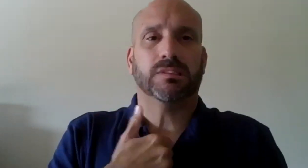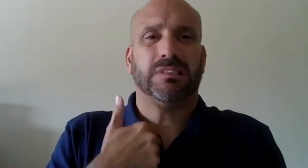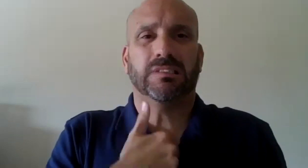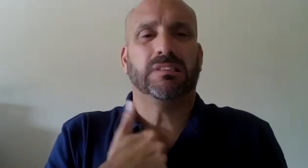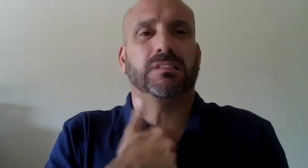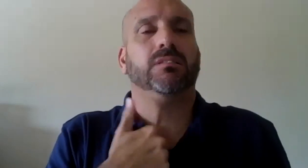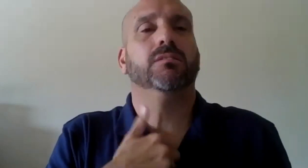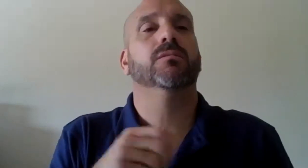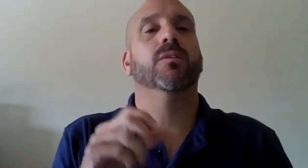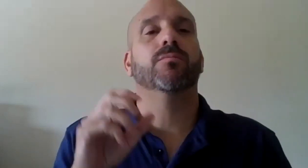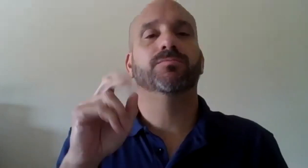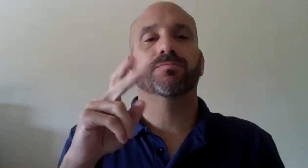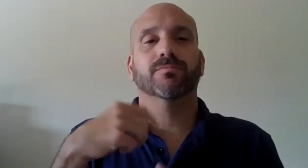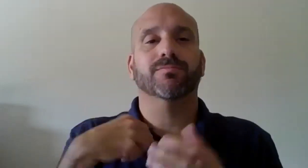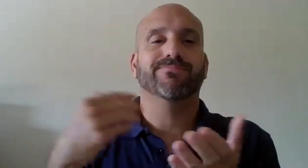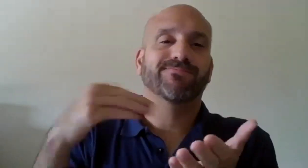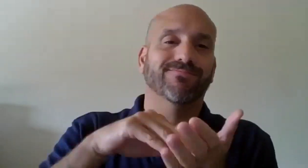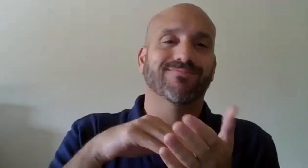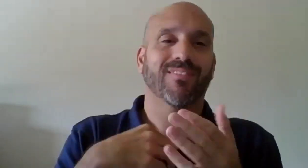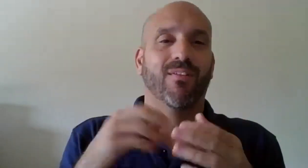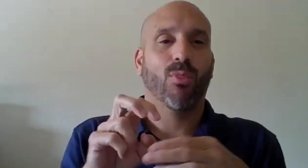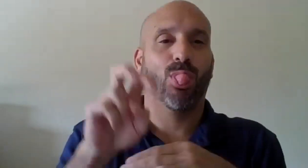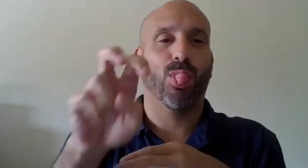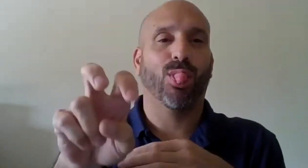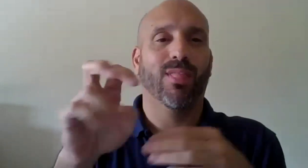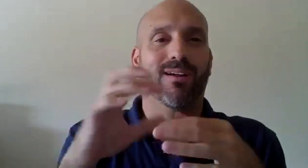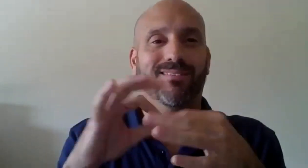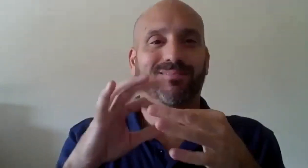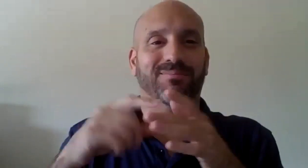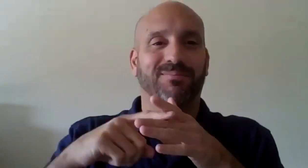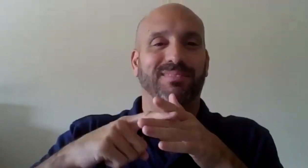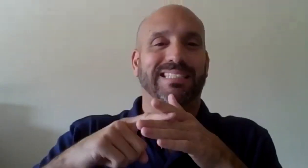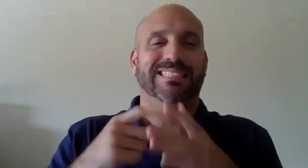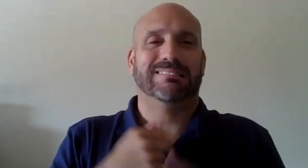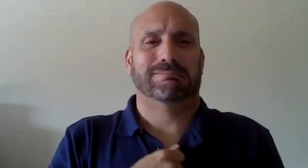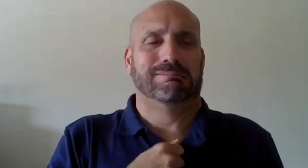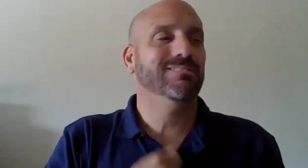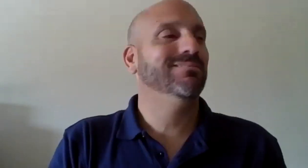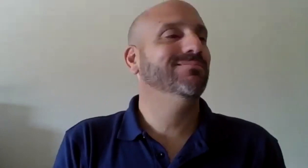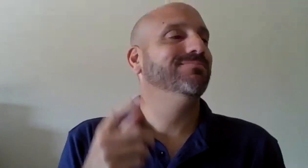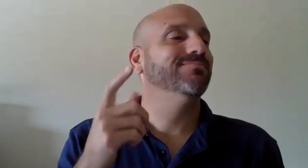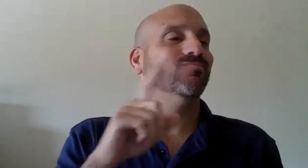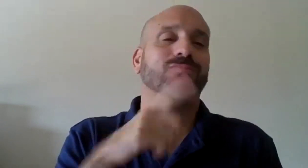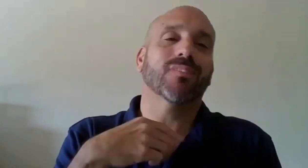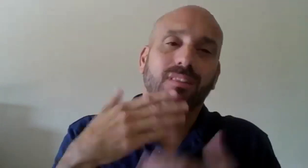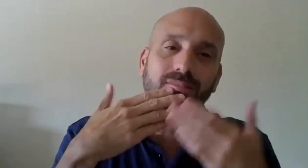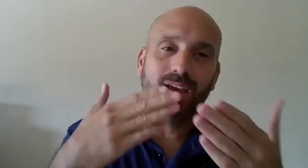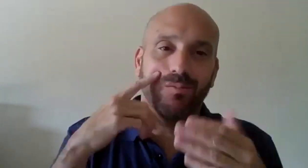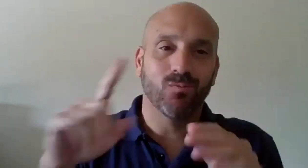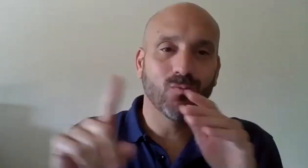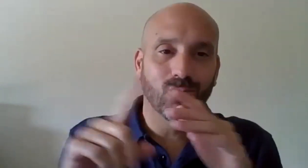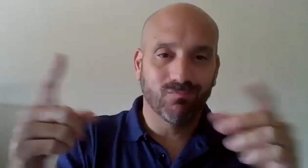Sorry, I have a slow connection, so I do apologize for that. Again, I do apologize for all of that, but